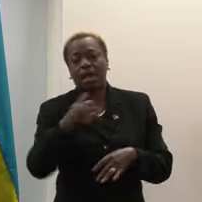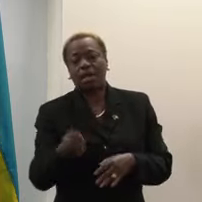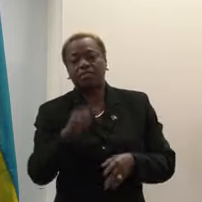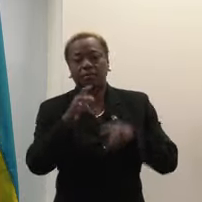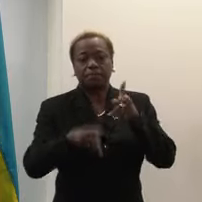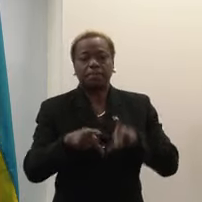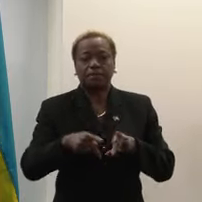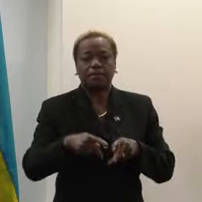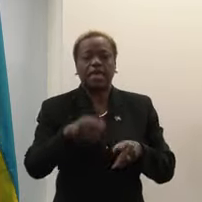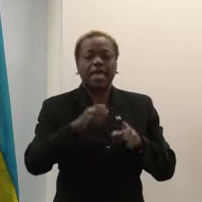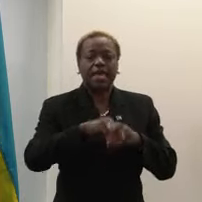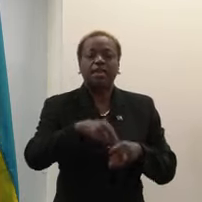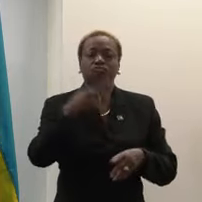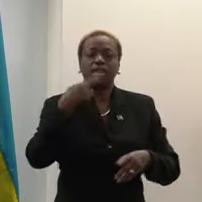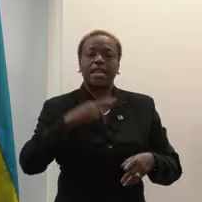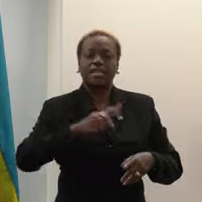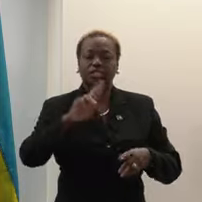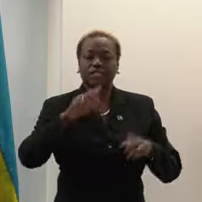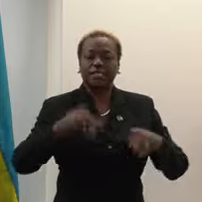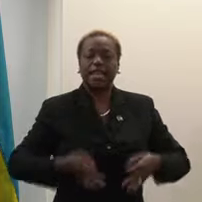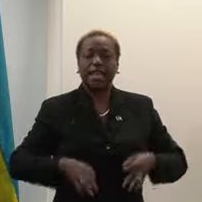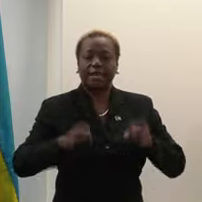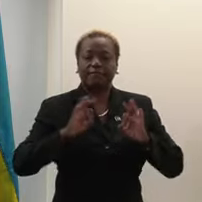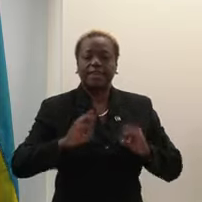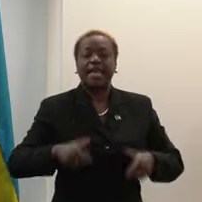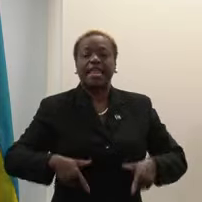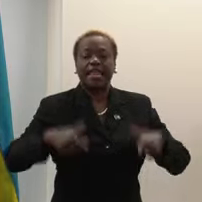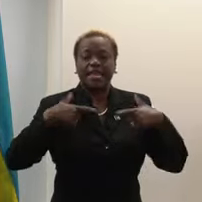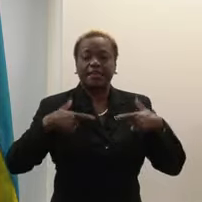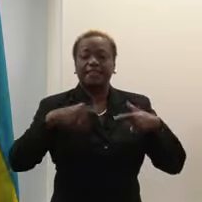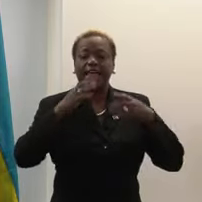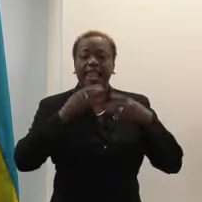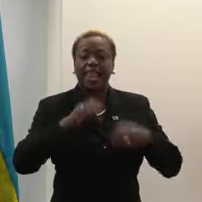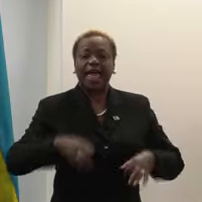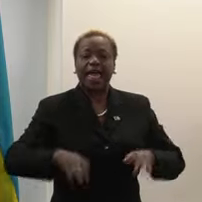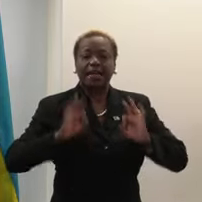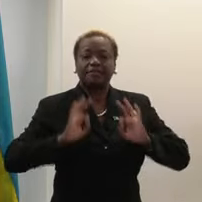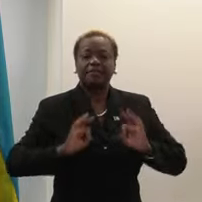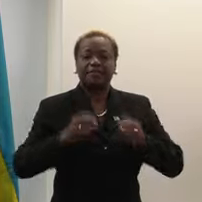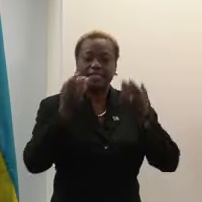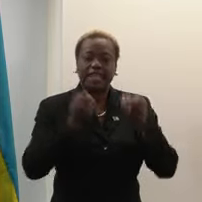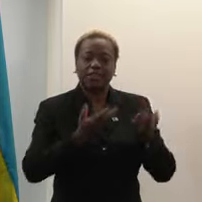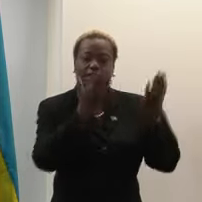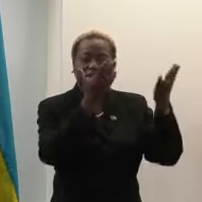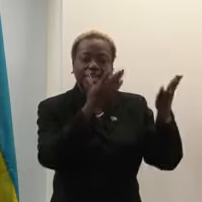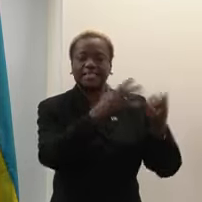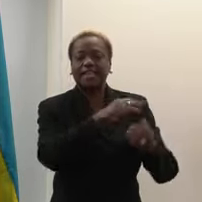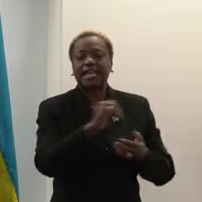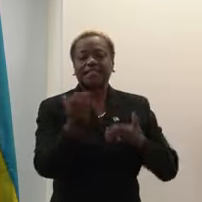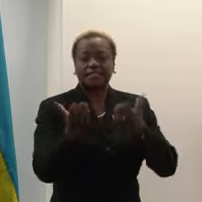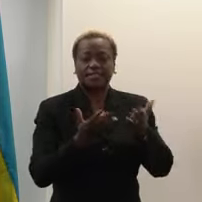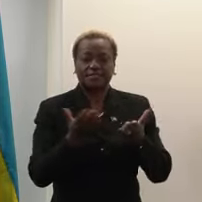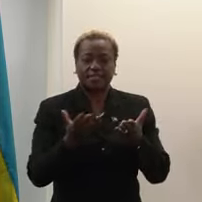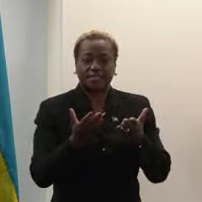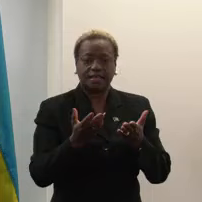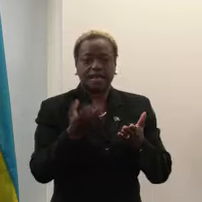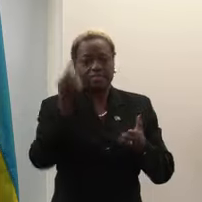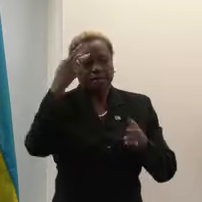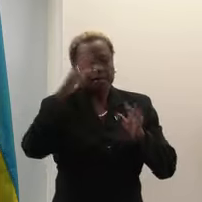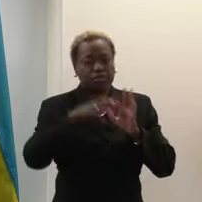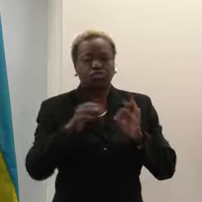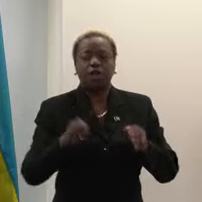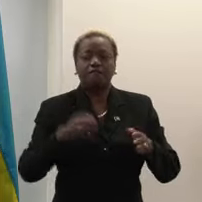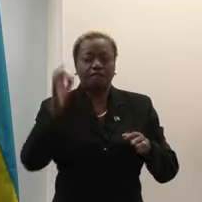in religious life lived lives of sacrifice and lives of service. Their ministry of